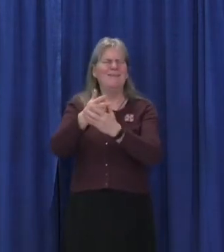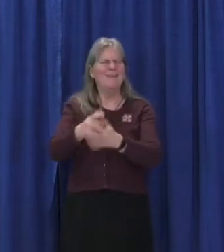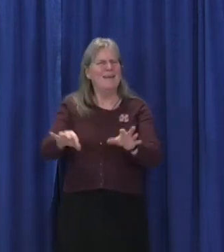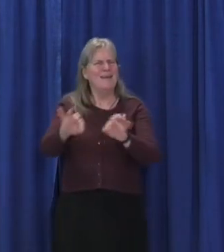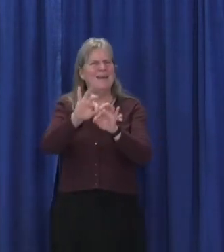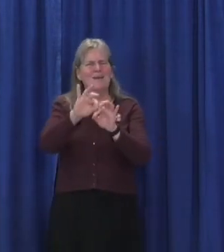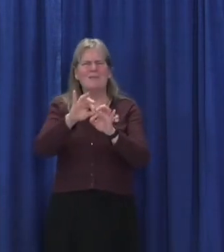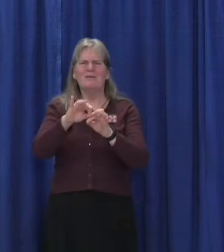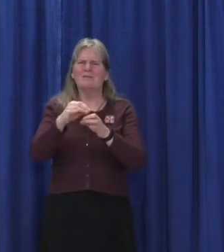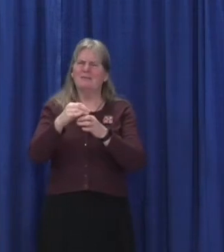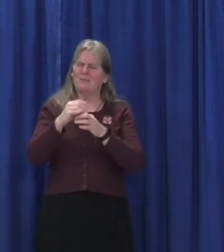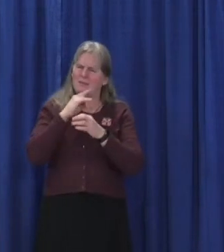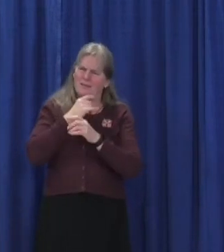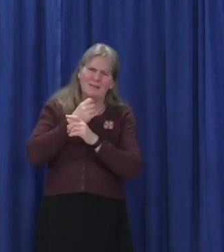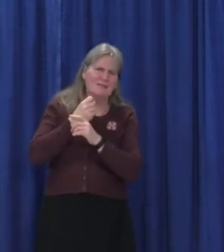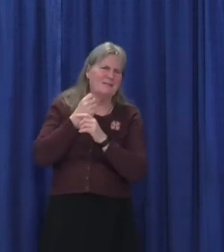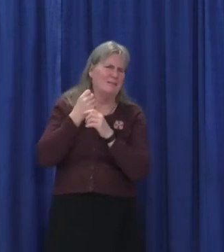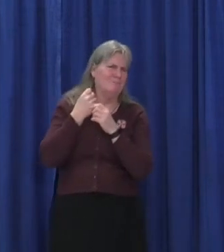really does make a difference.